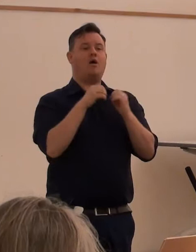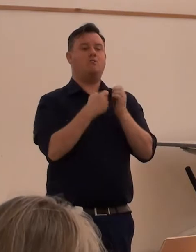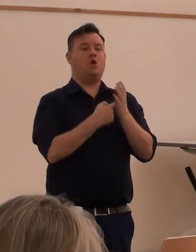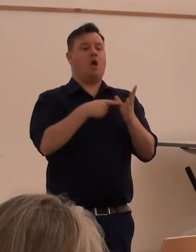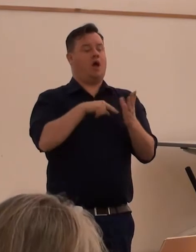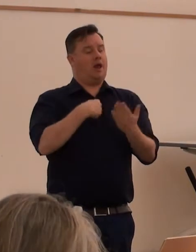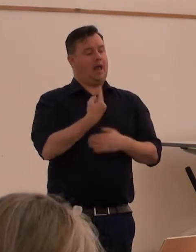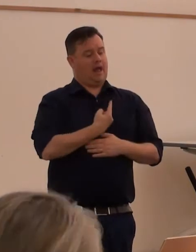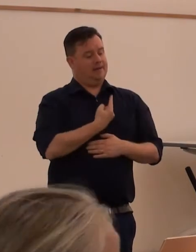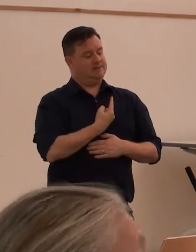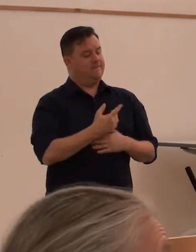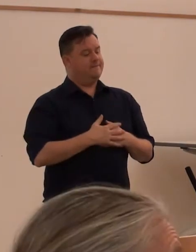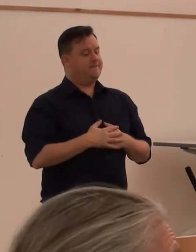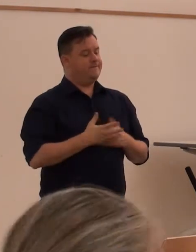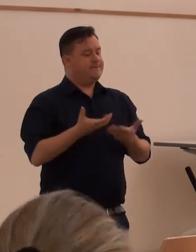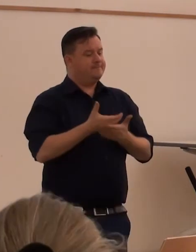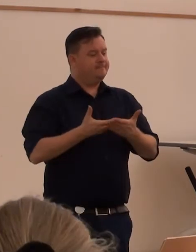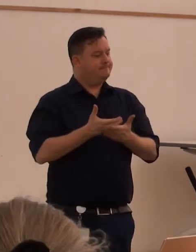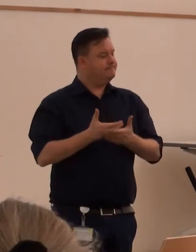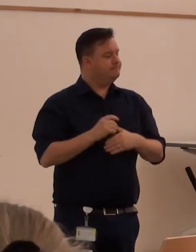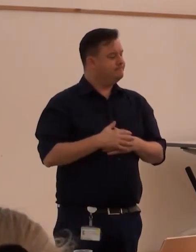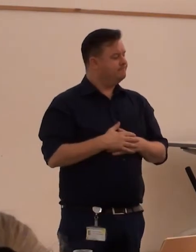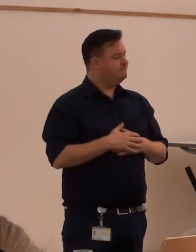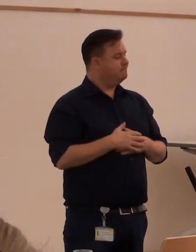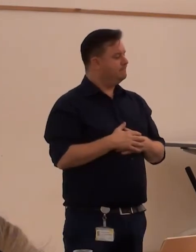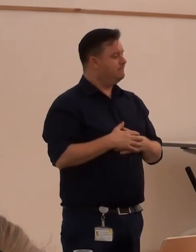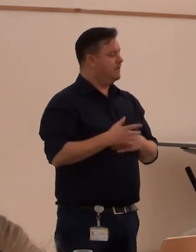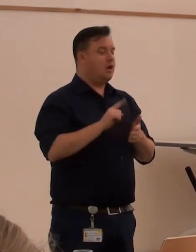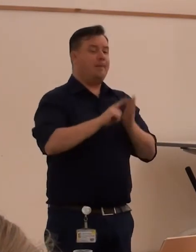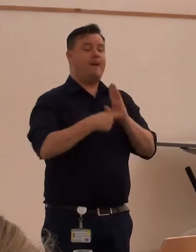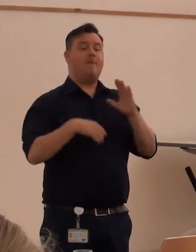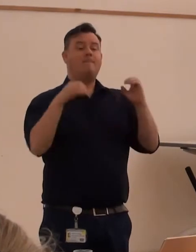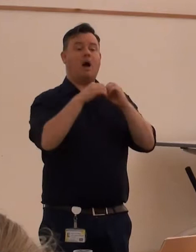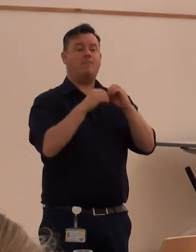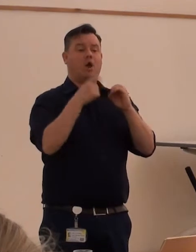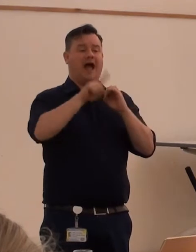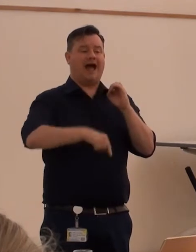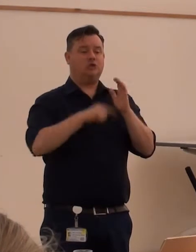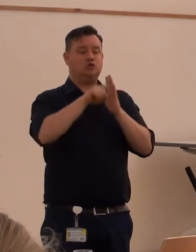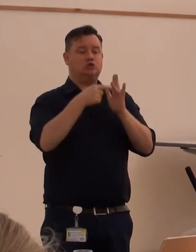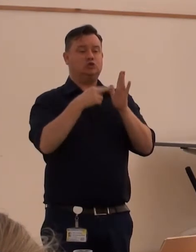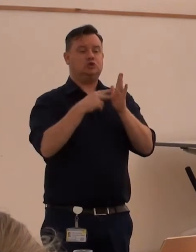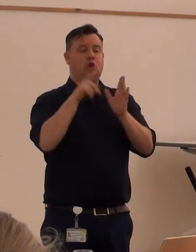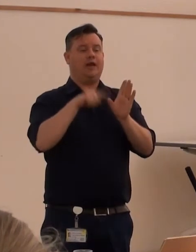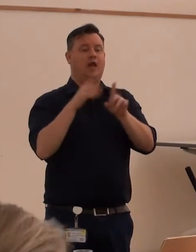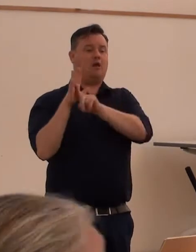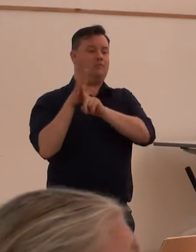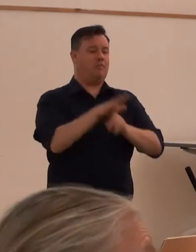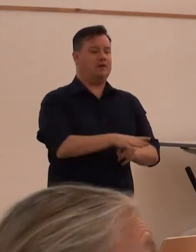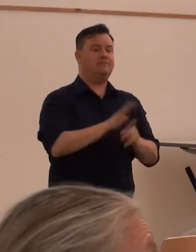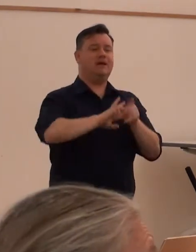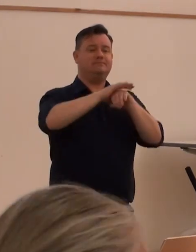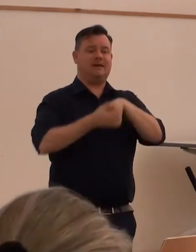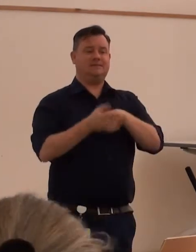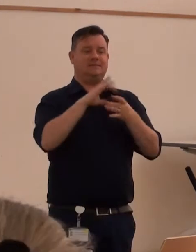about it. And it is about Barbara and Johnny being oppressed by, I think, a Sussex